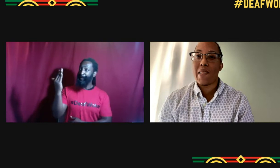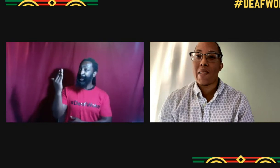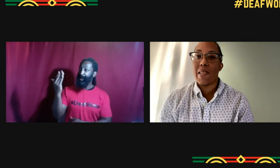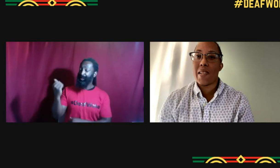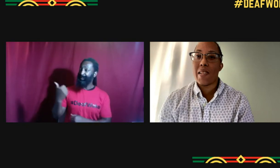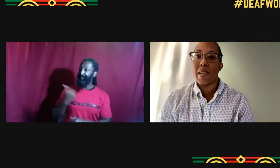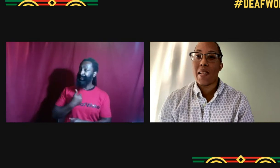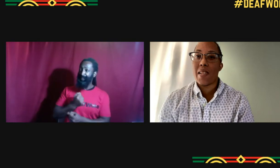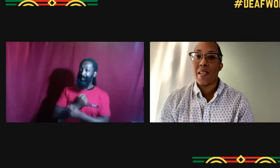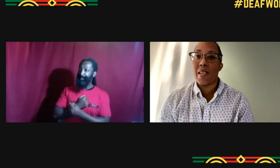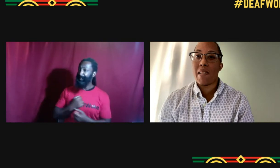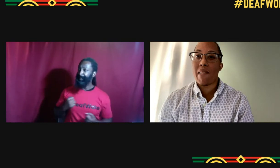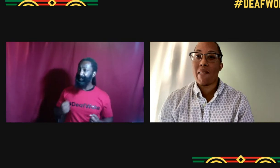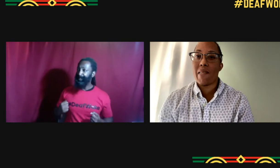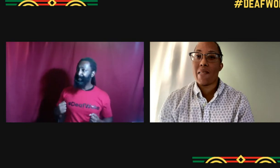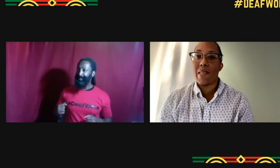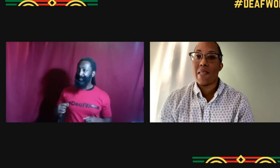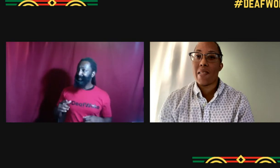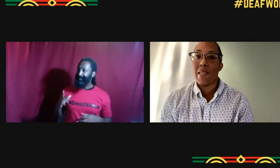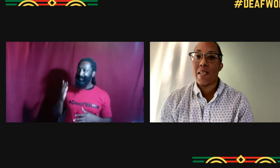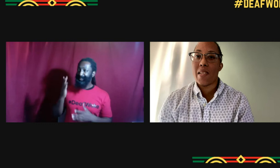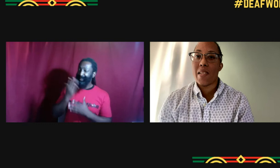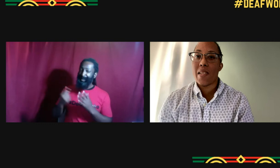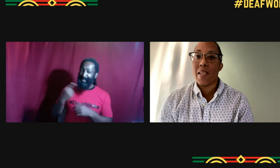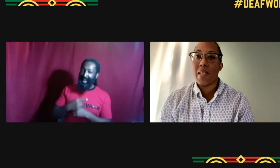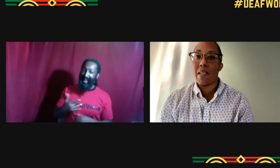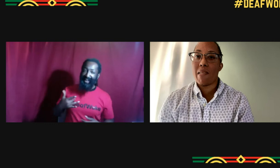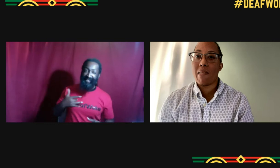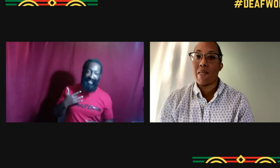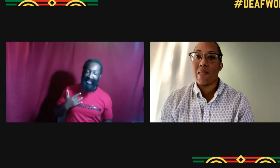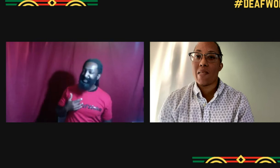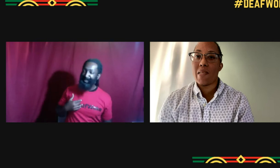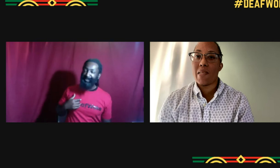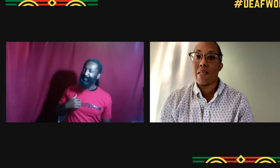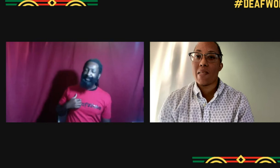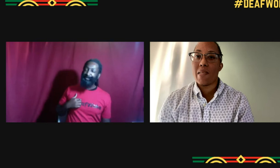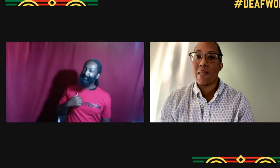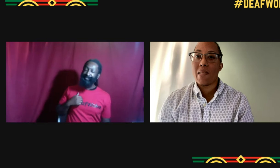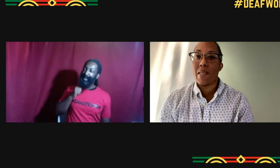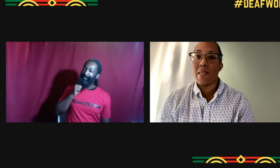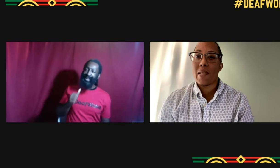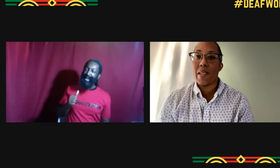You know, self-love. You know, when I look at myself,